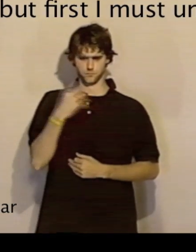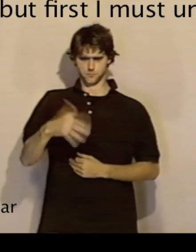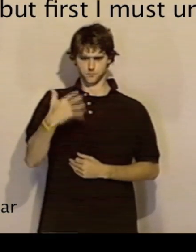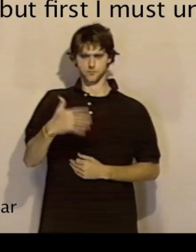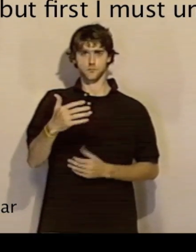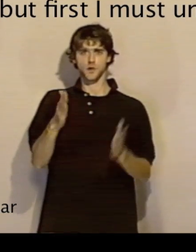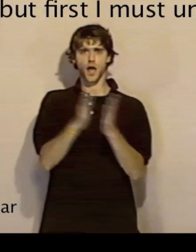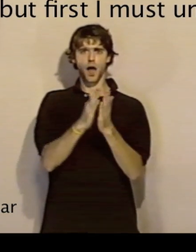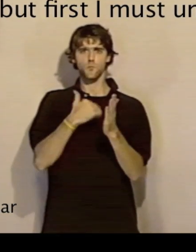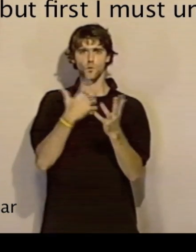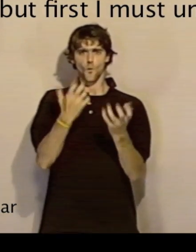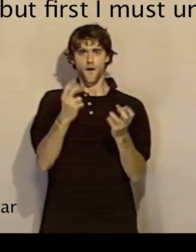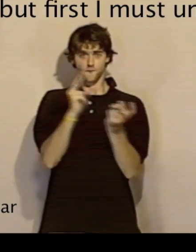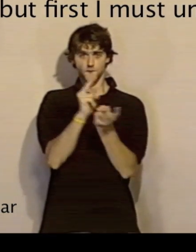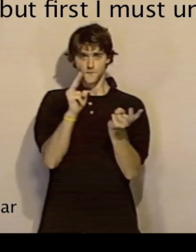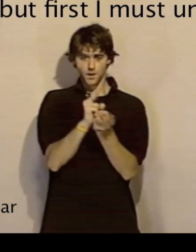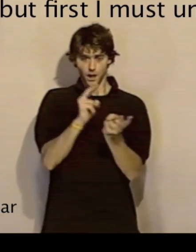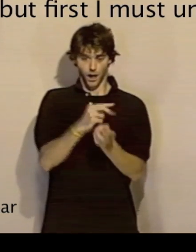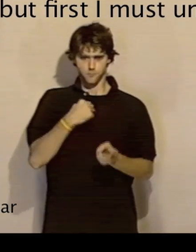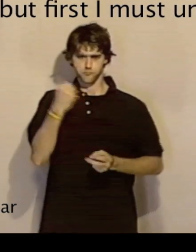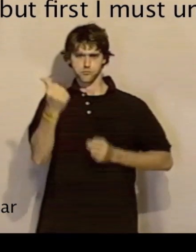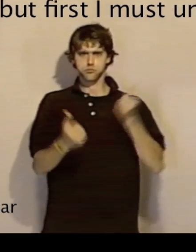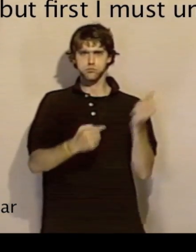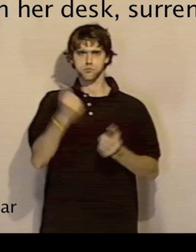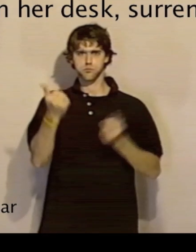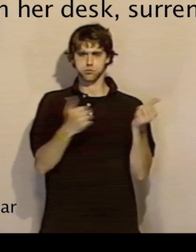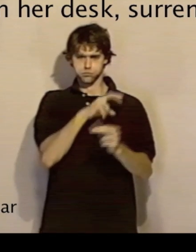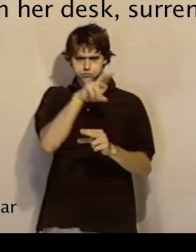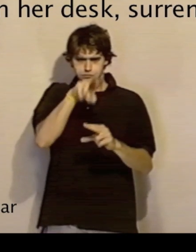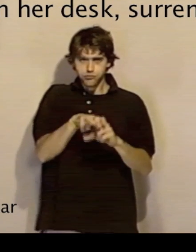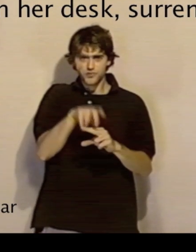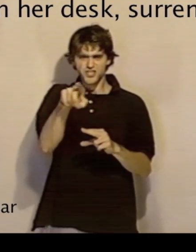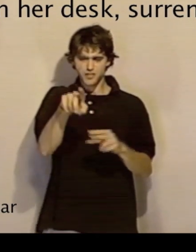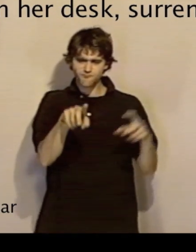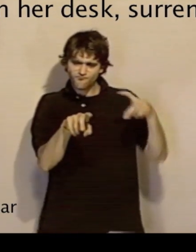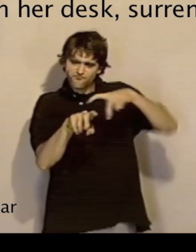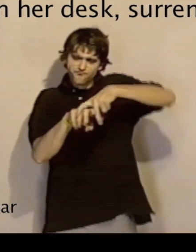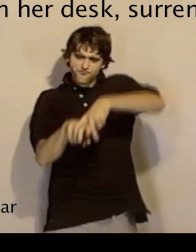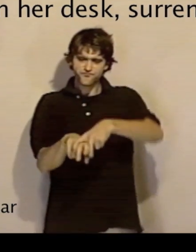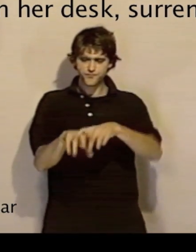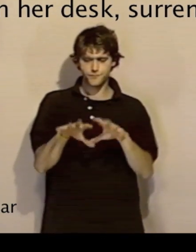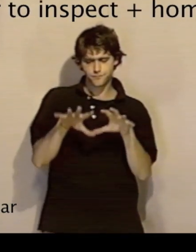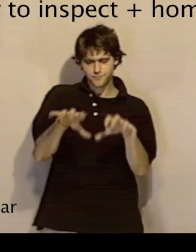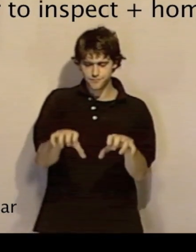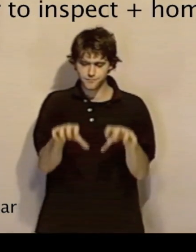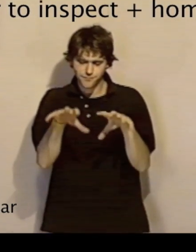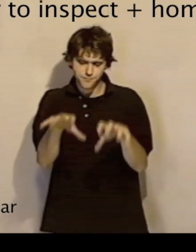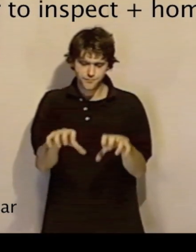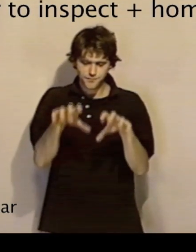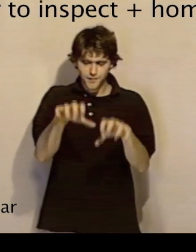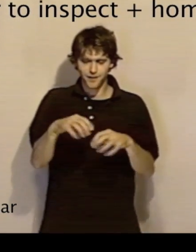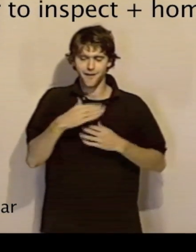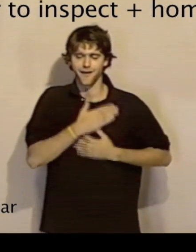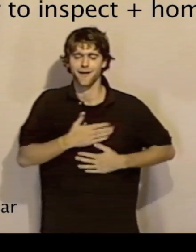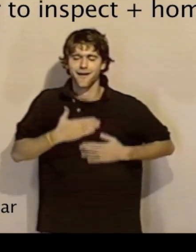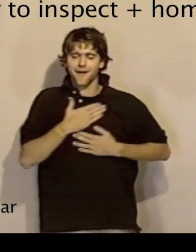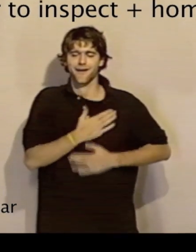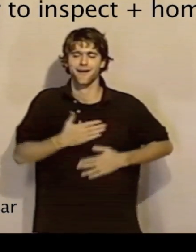she's handing me the man of recovery. Bumpers, not my sundress, she could have some stress. I'm made on her desk. Surrender to a profess. Look over my shoulder,